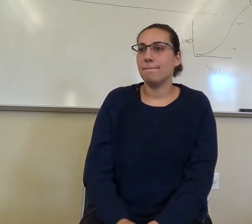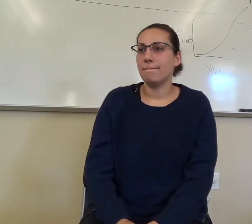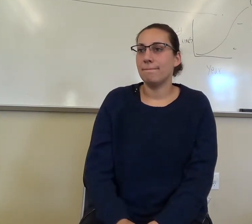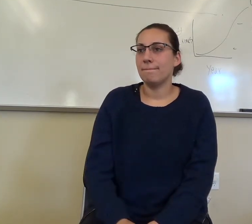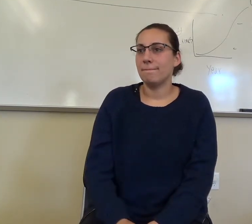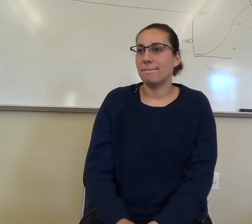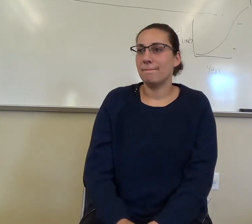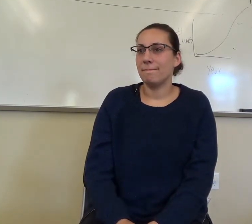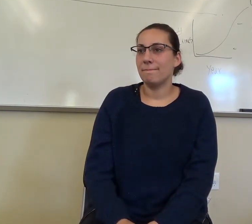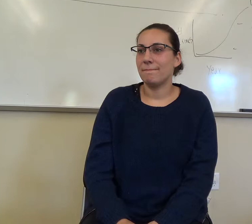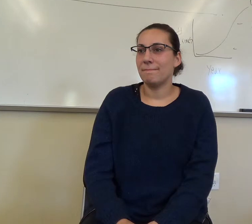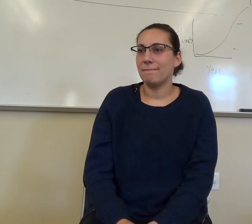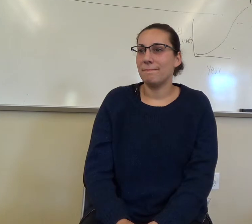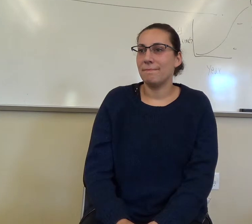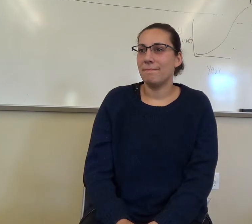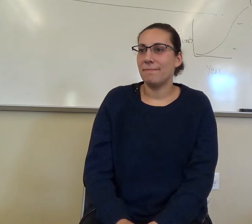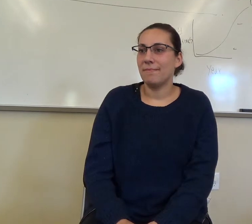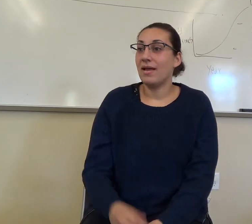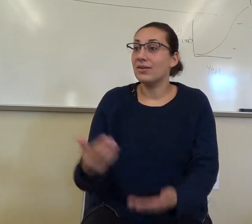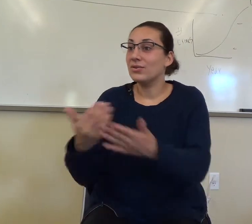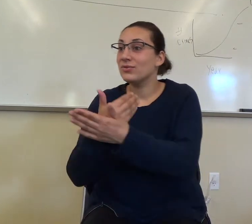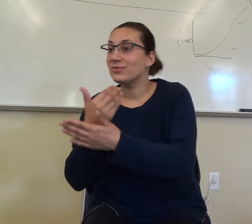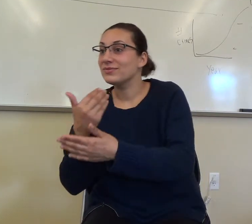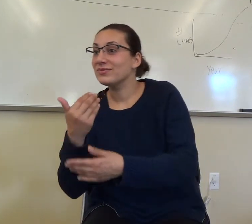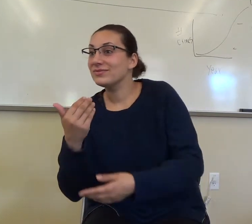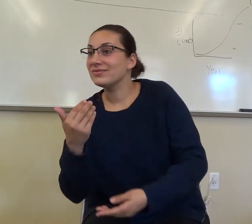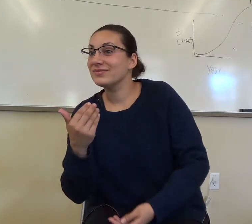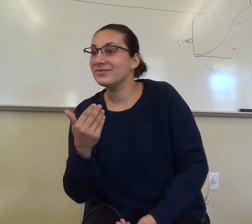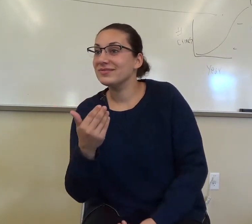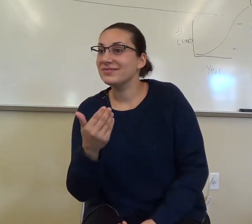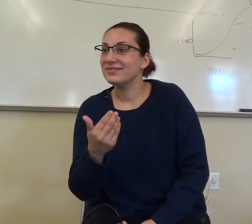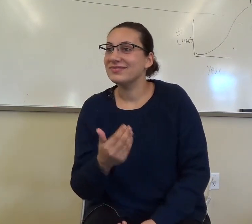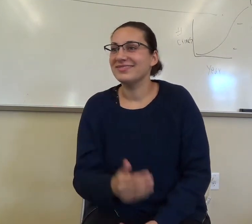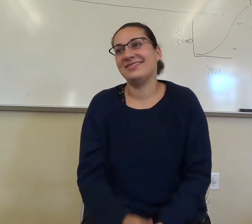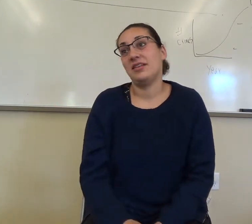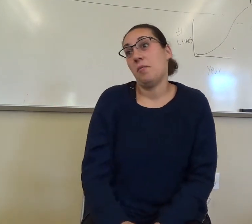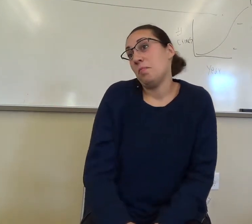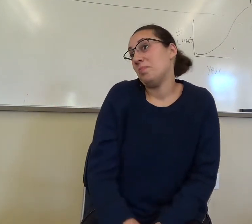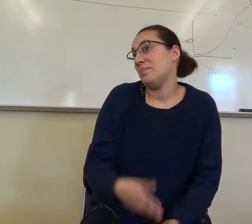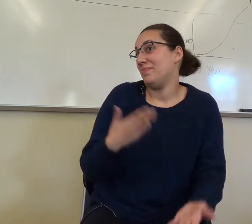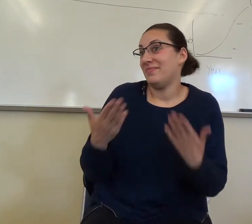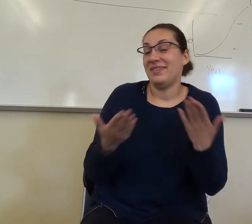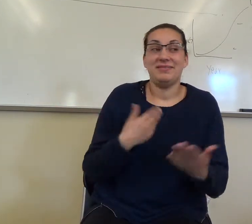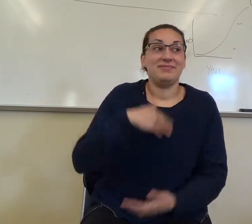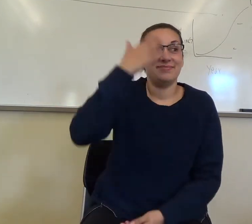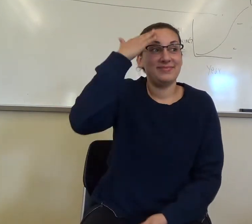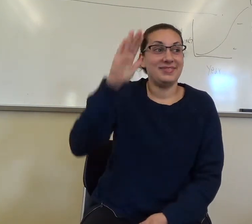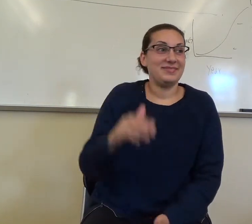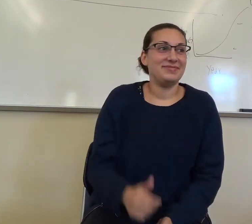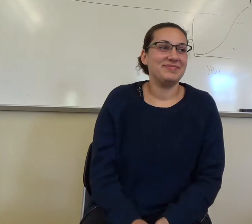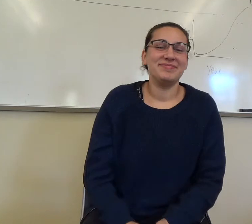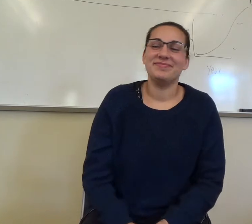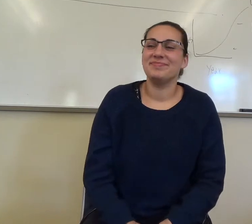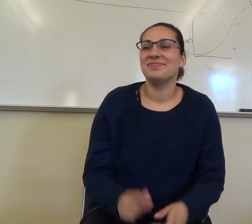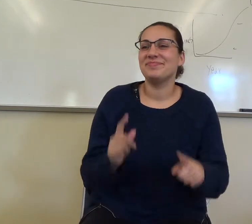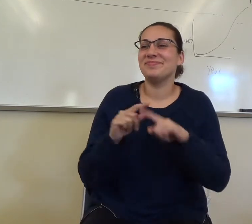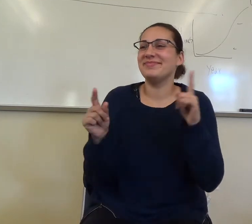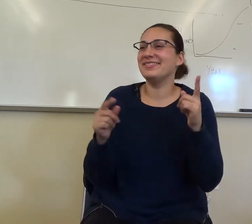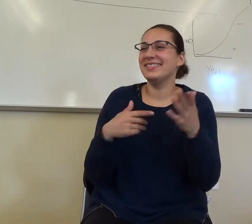Yeah, that's pretty straightforward. Okay, so we can say this is